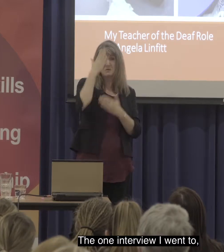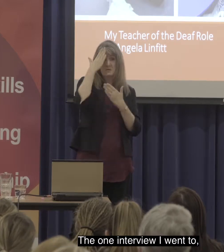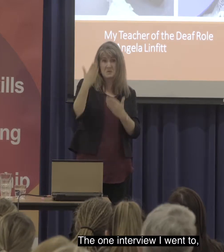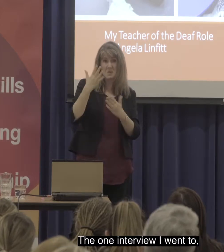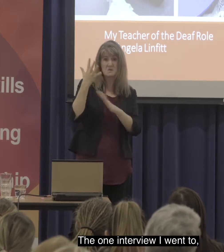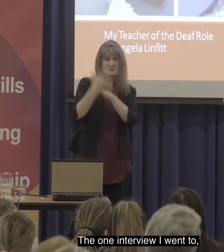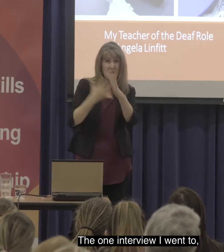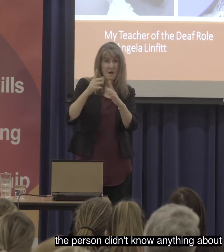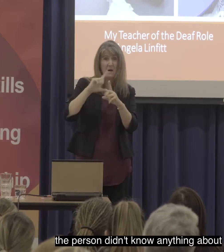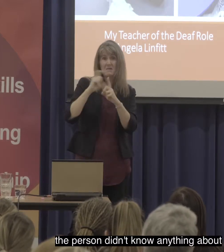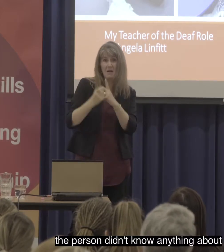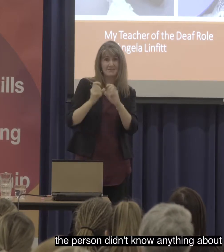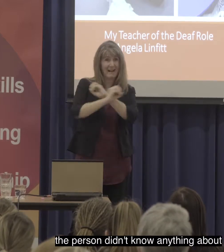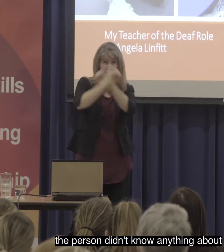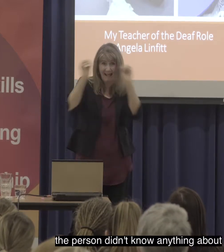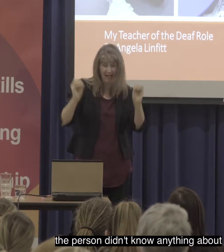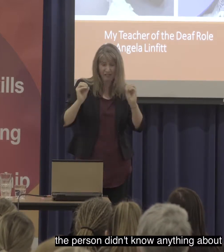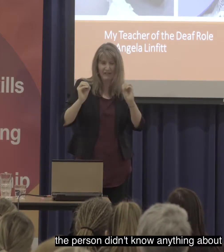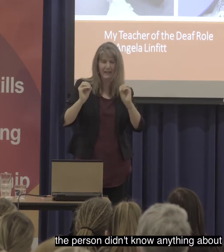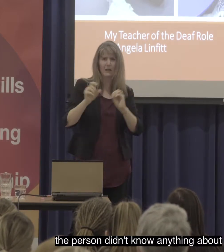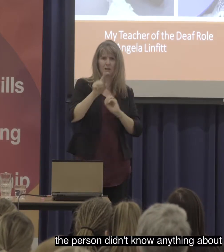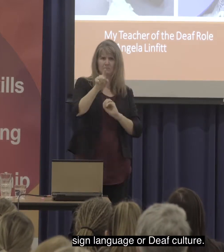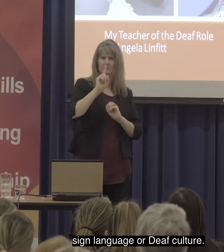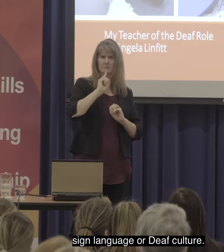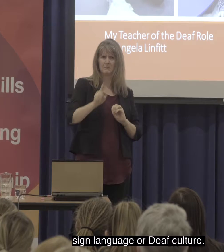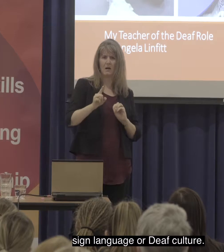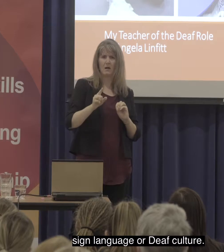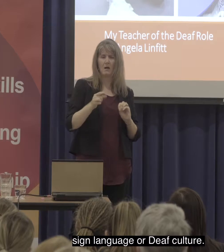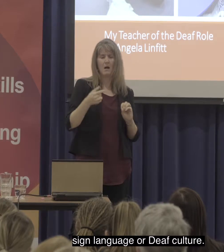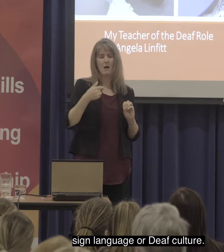went to, the person didn't know anything about sign language or deaf culture.